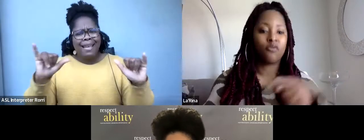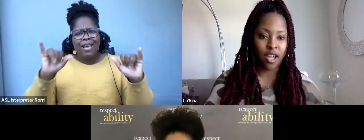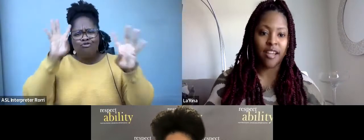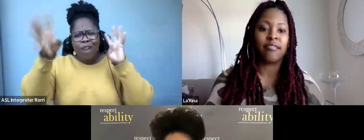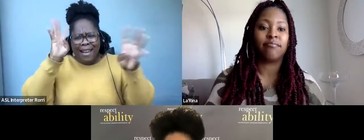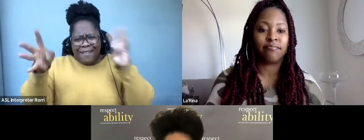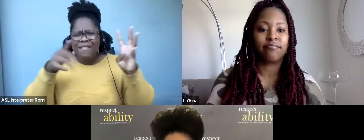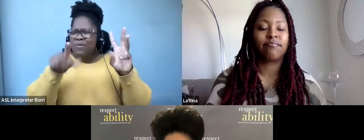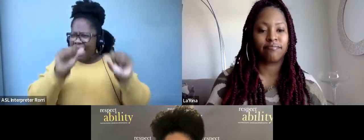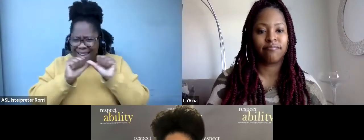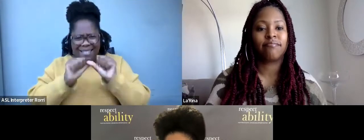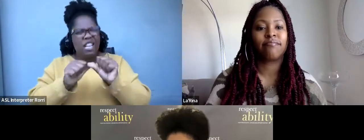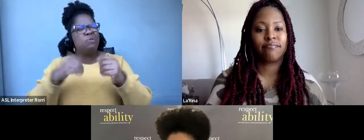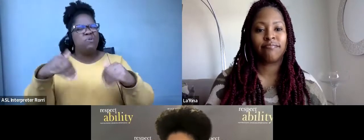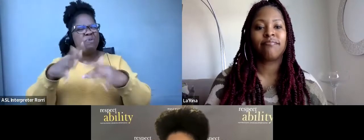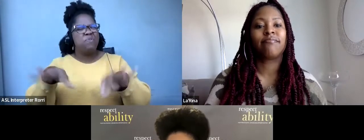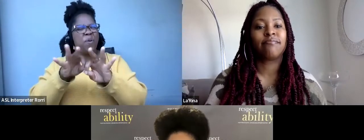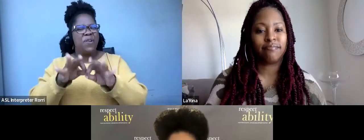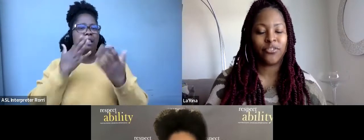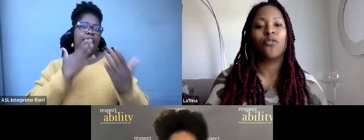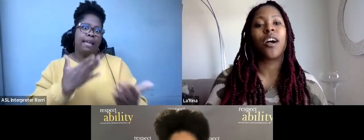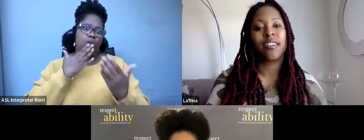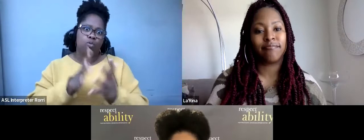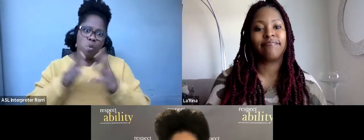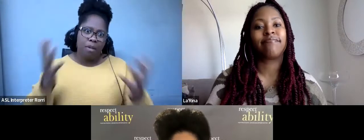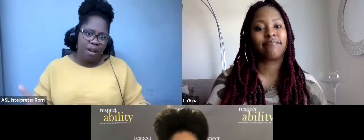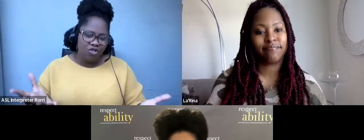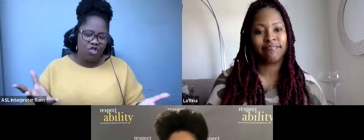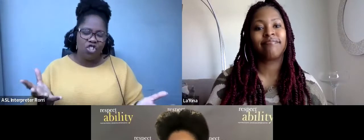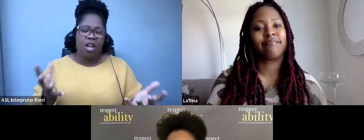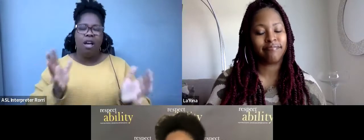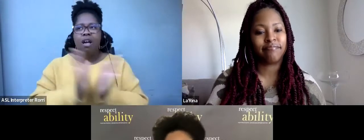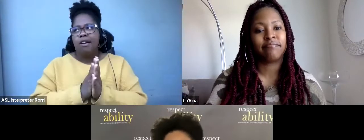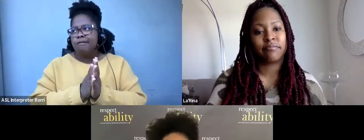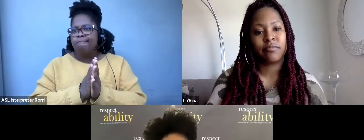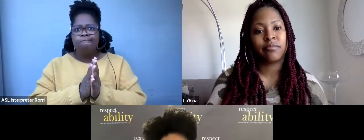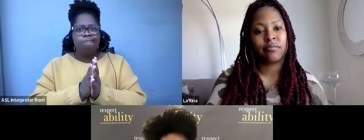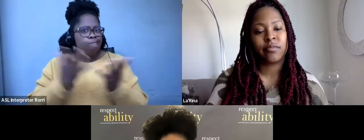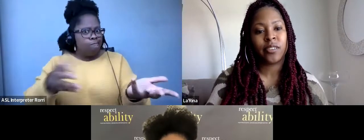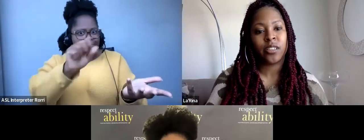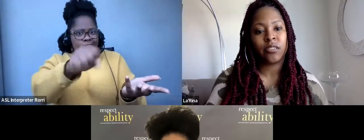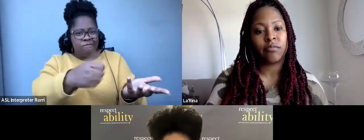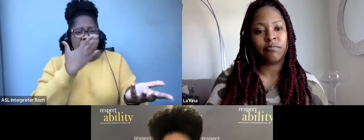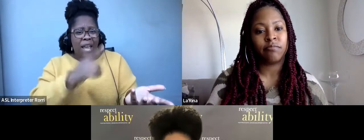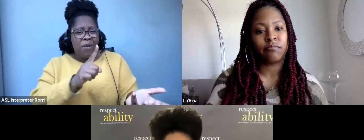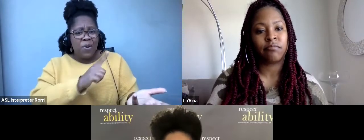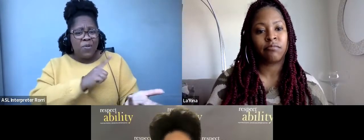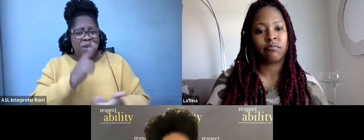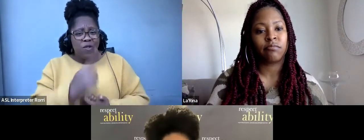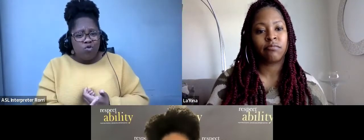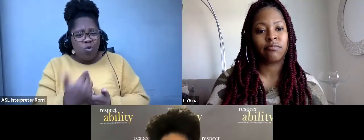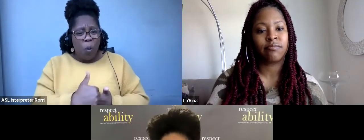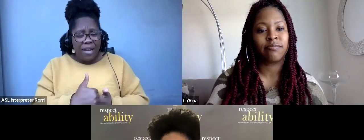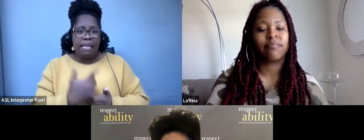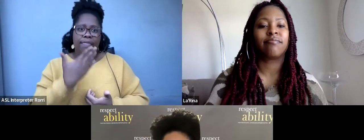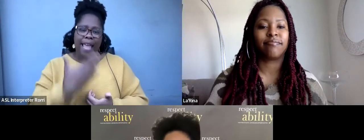you want is so important. Thank you so much. So thank you so much, Lorena, for joining us and talking to